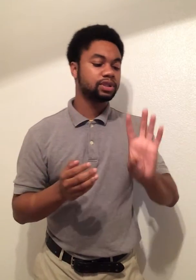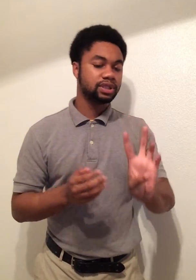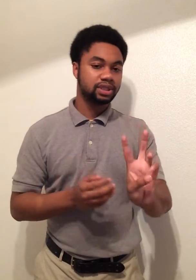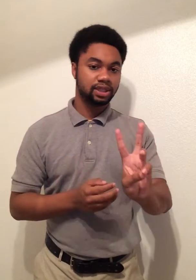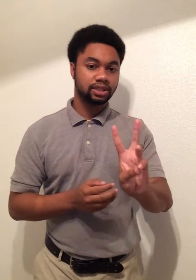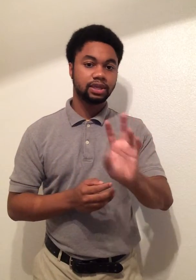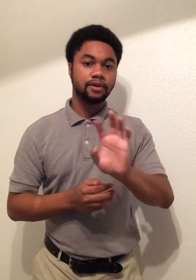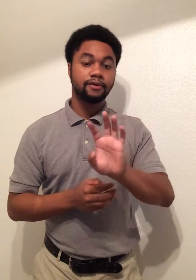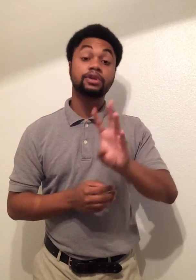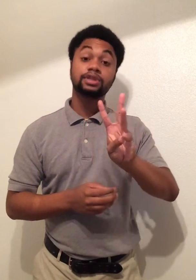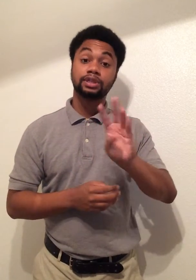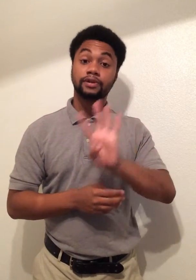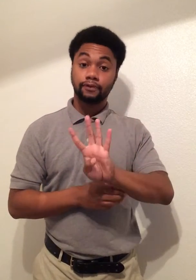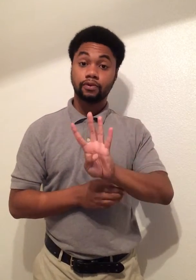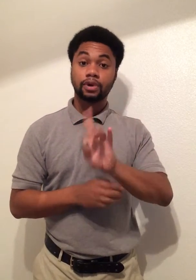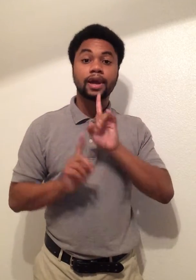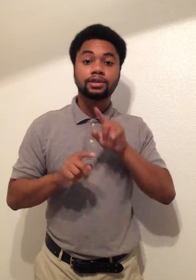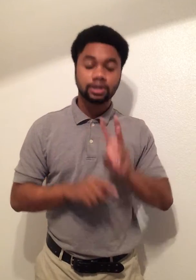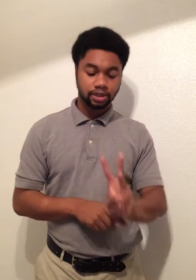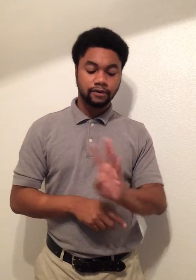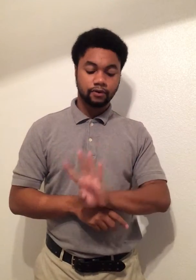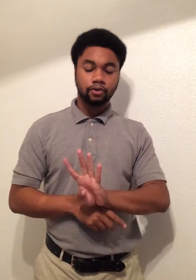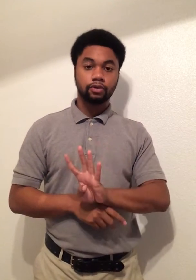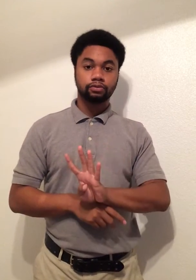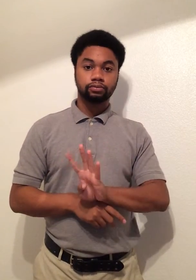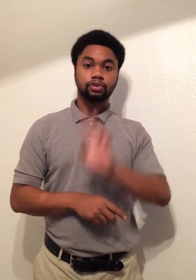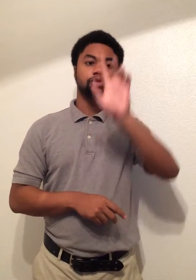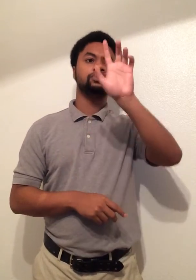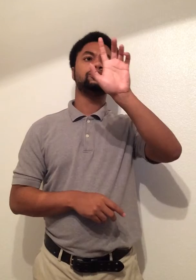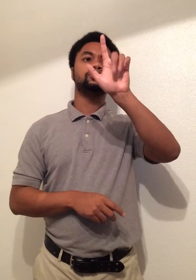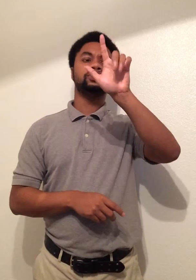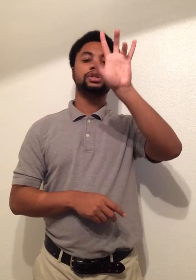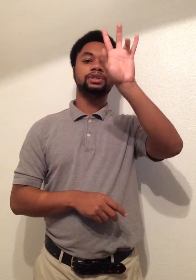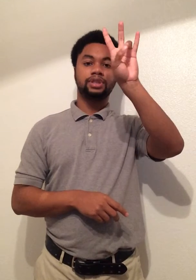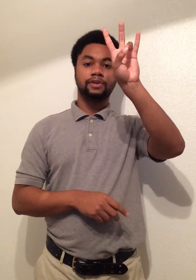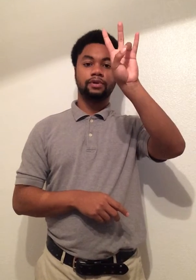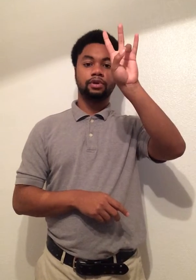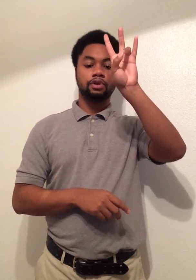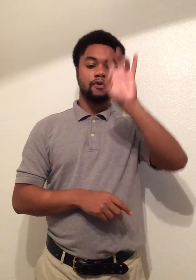64 yards cubed. Boys and girls, some of you sitting in this room